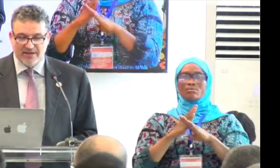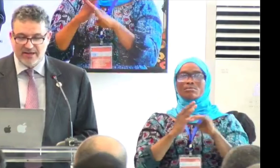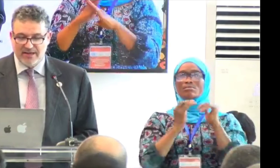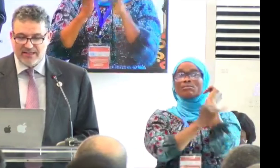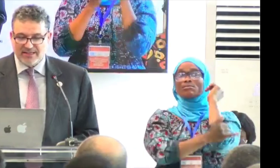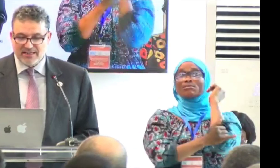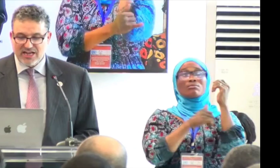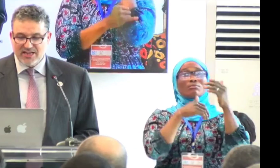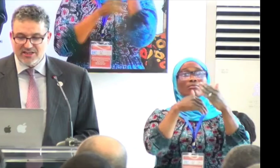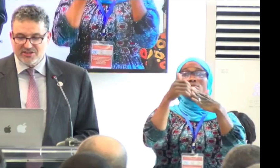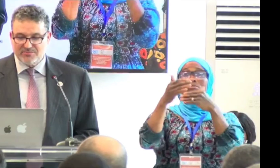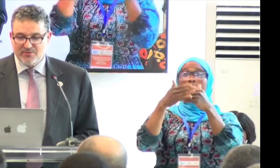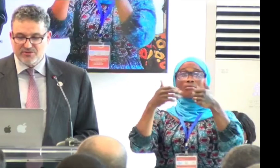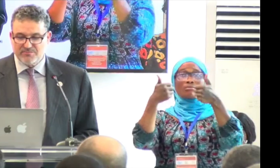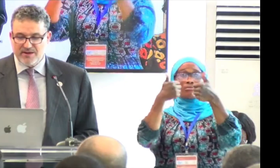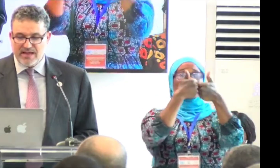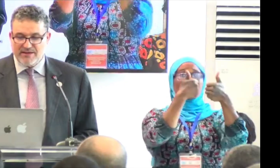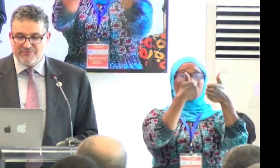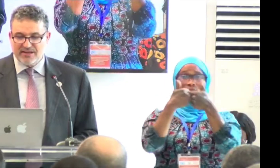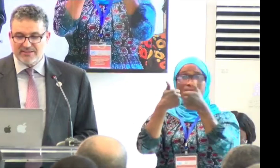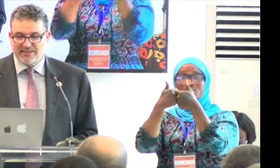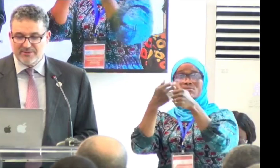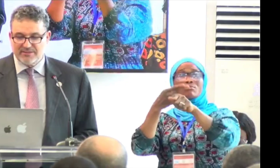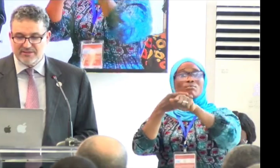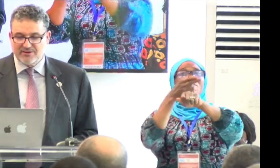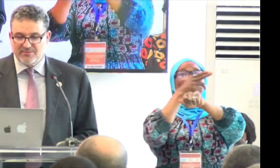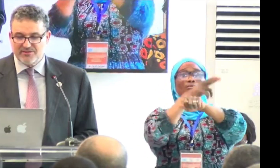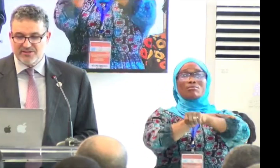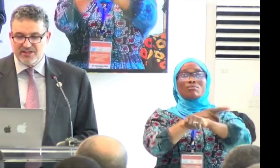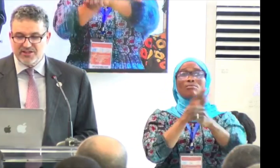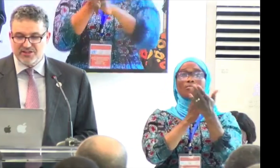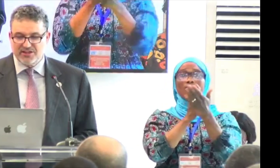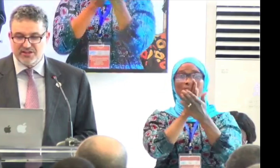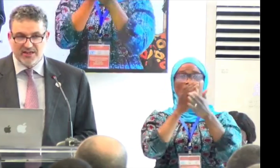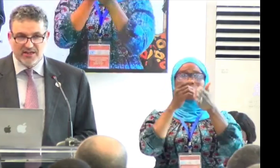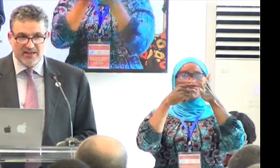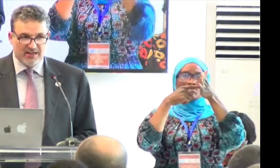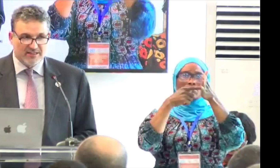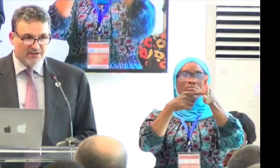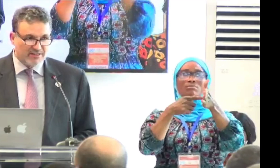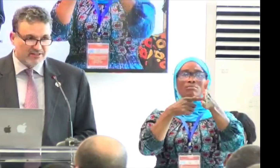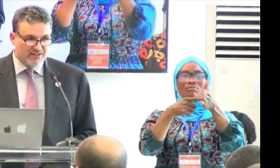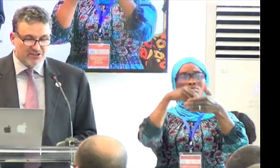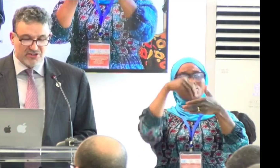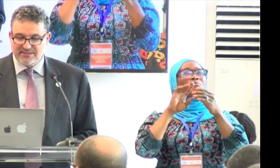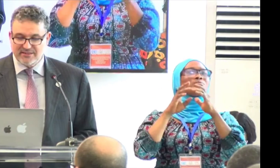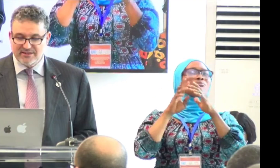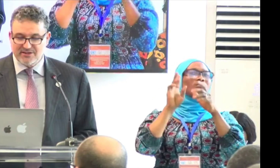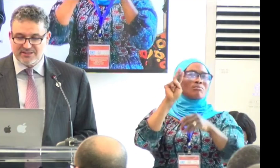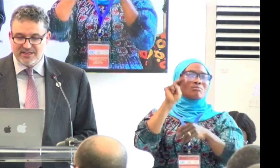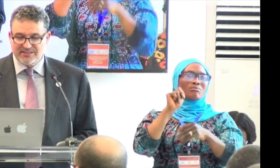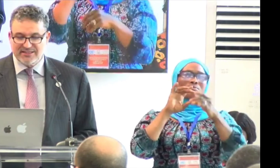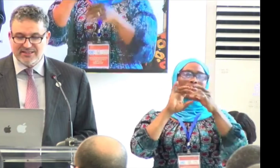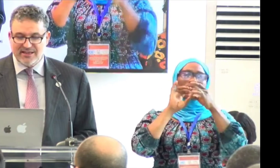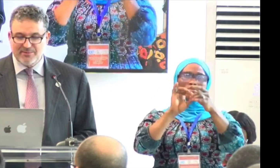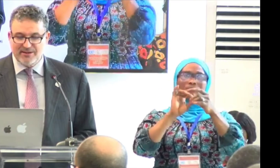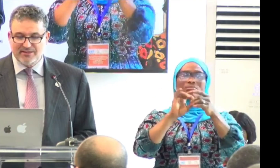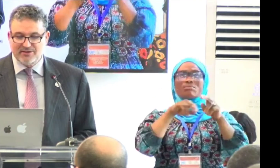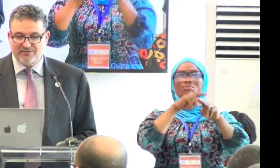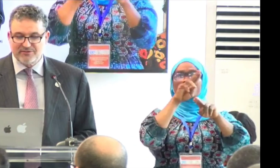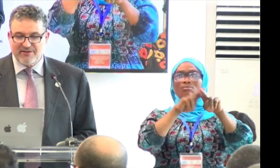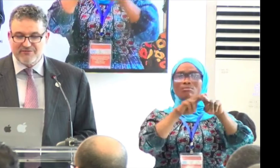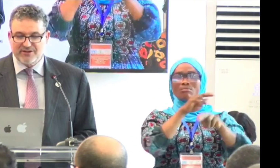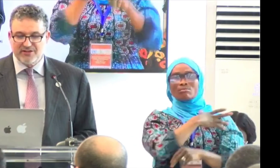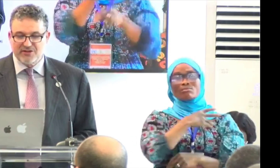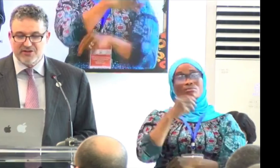However, the challenges posed by Africa's limited representation in the United Nations restricted the ability